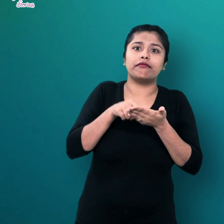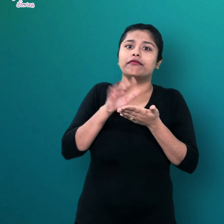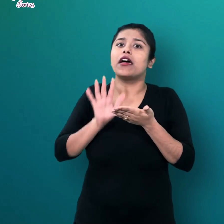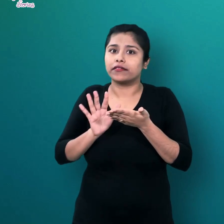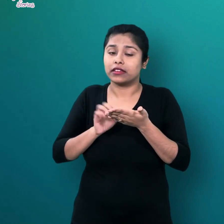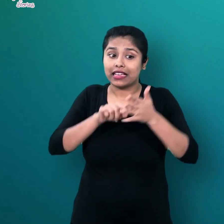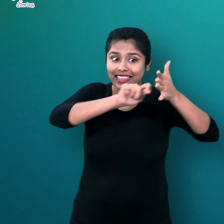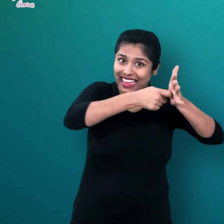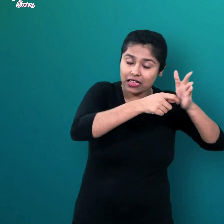private.